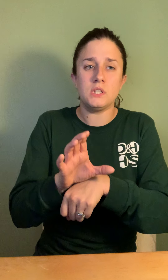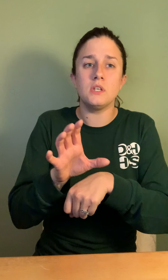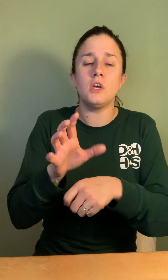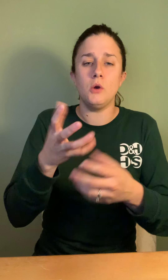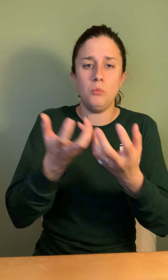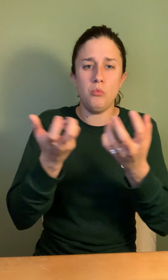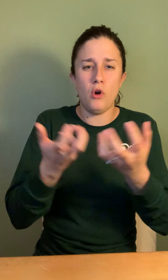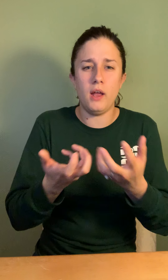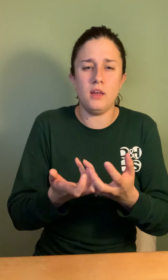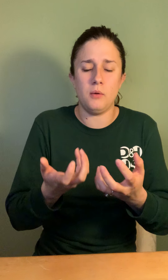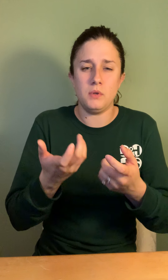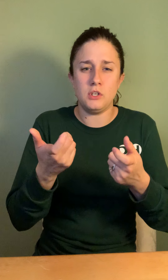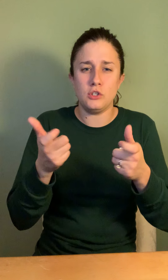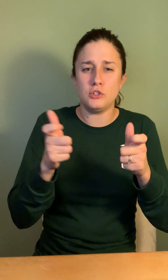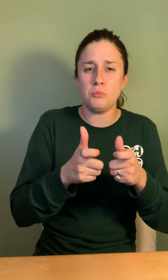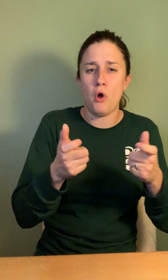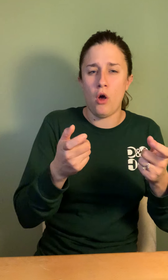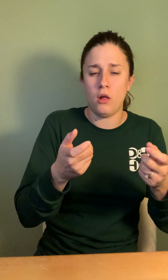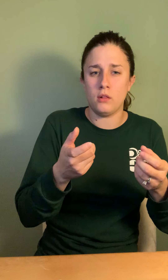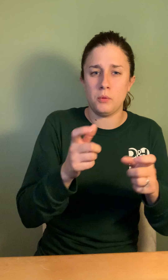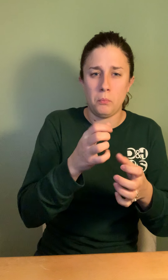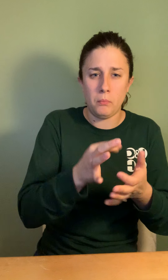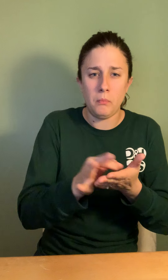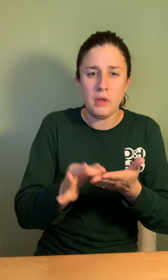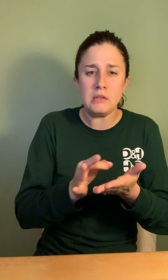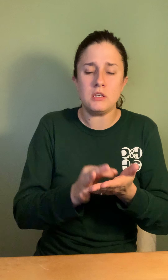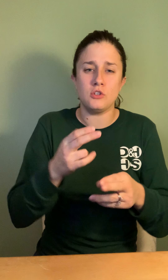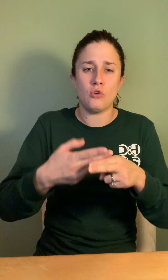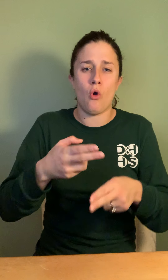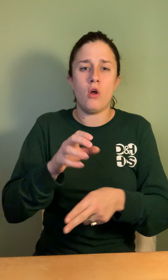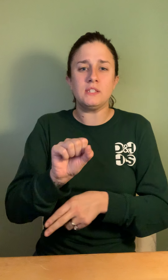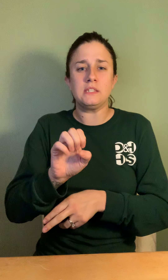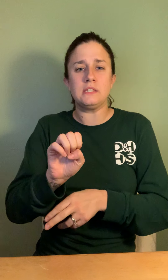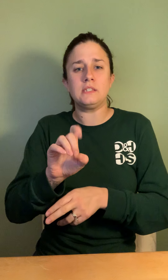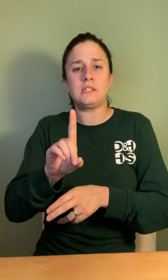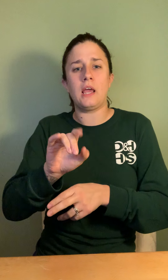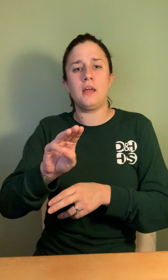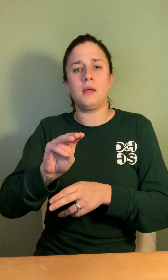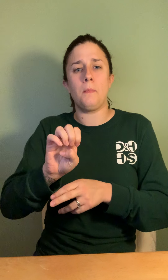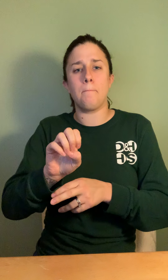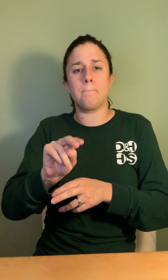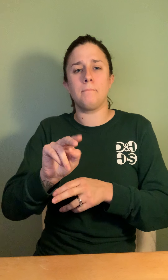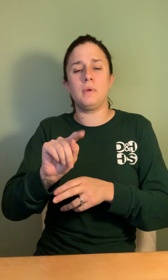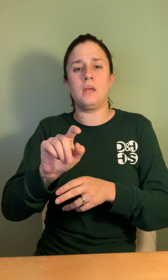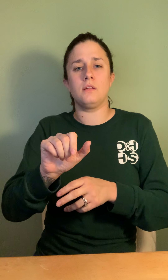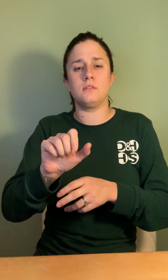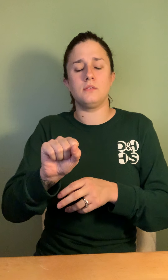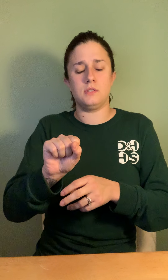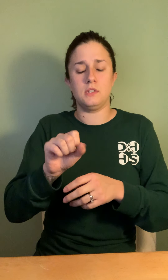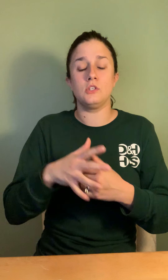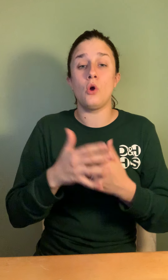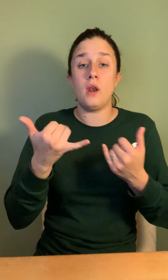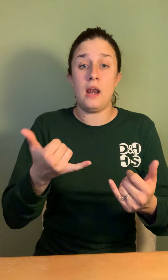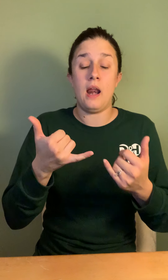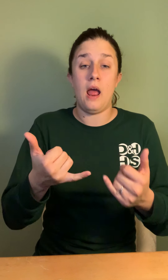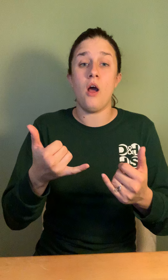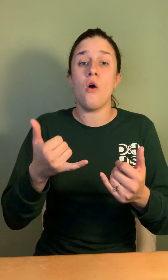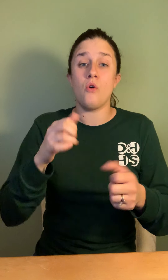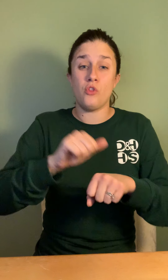small pieces called sediments. So now our granite has been broken into small pieces of